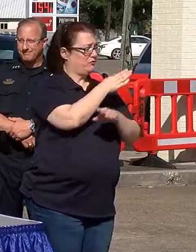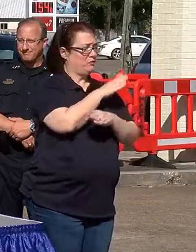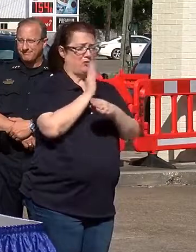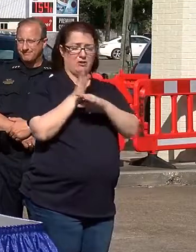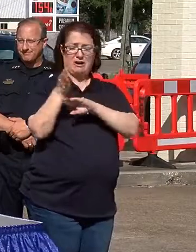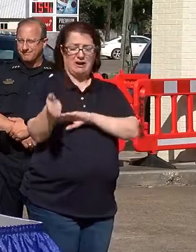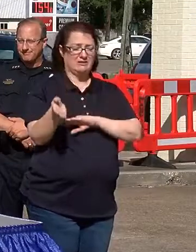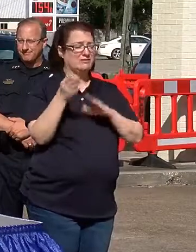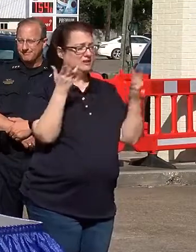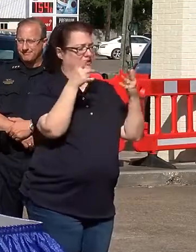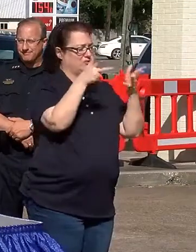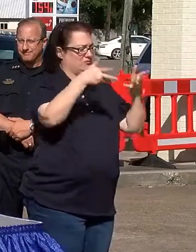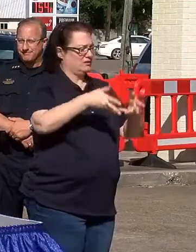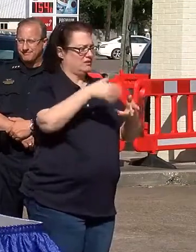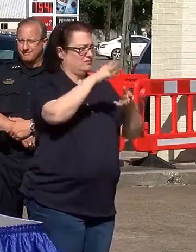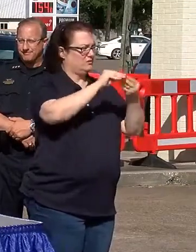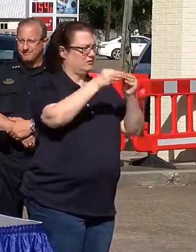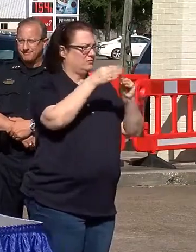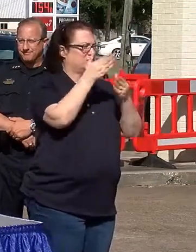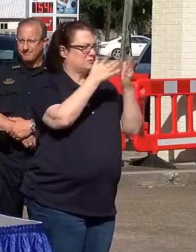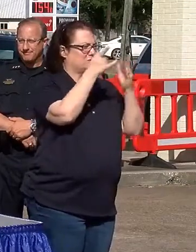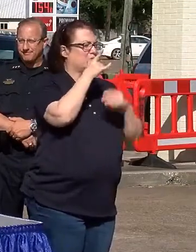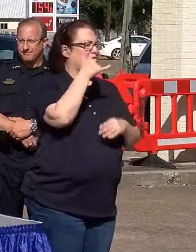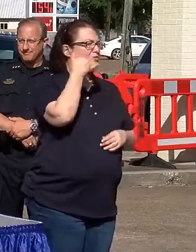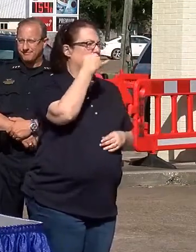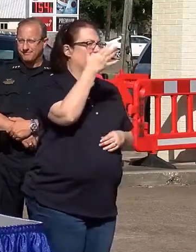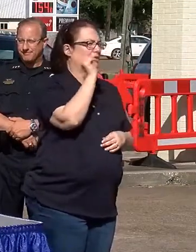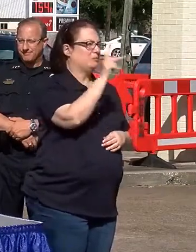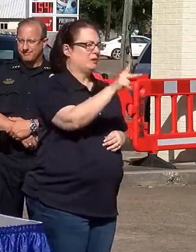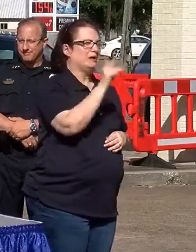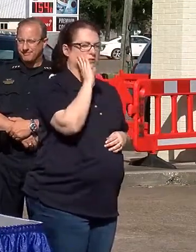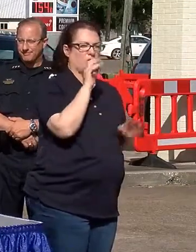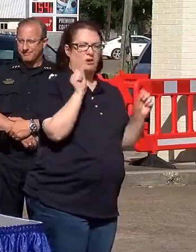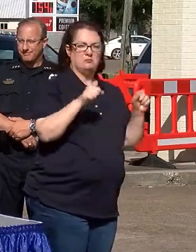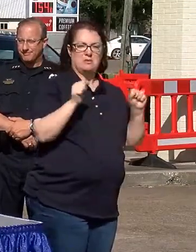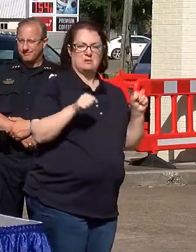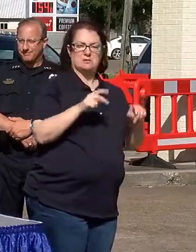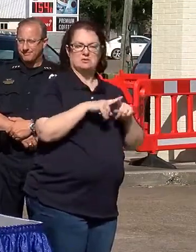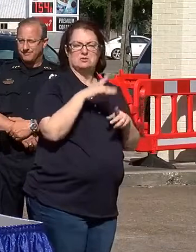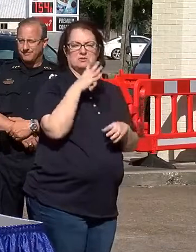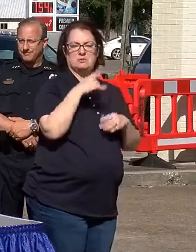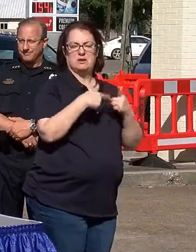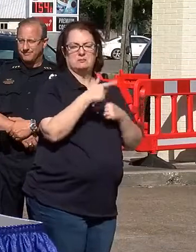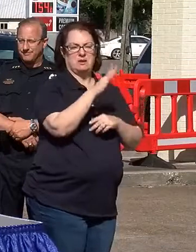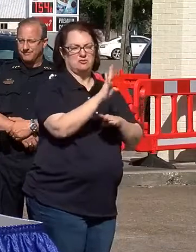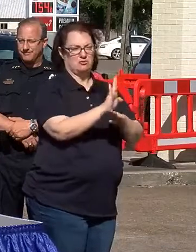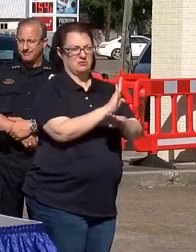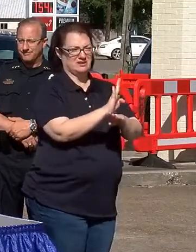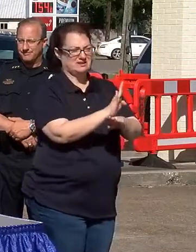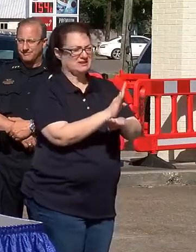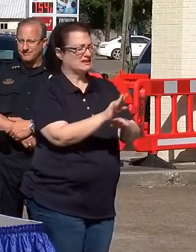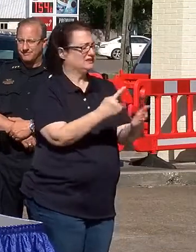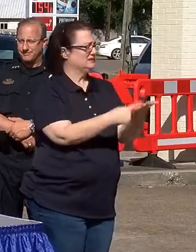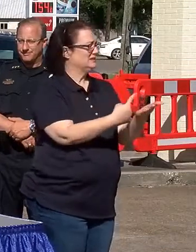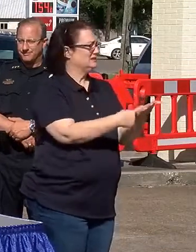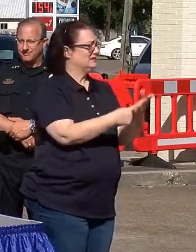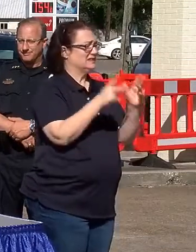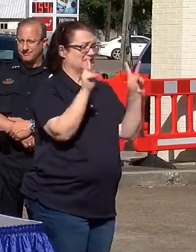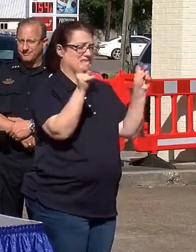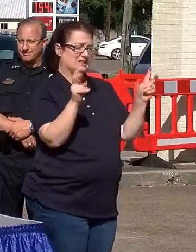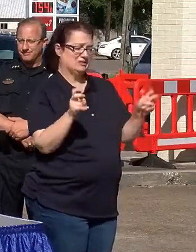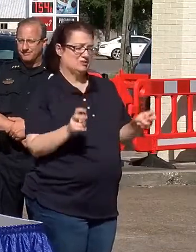number and you will receive a call back. You will be able to speak about your business, discuss issues that might be involved